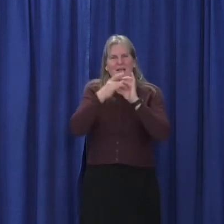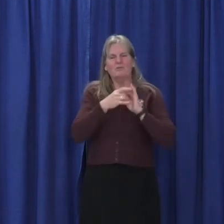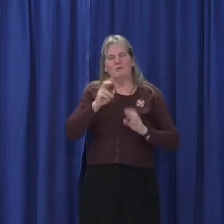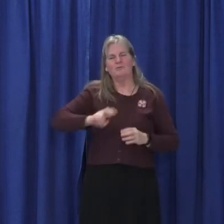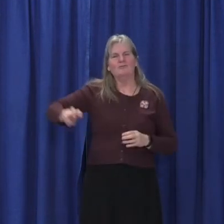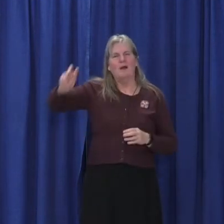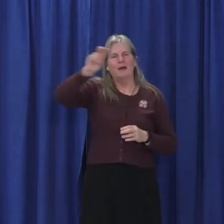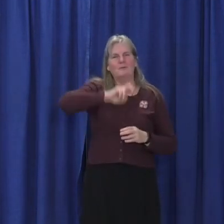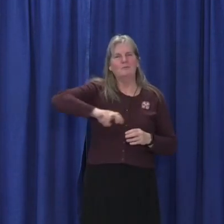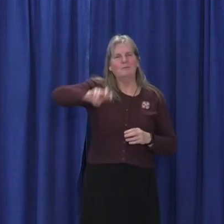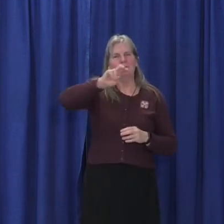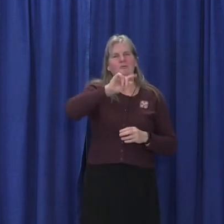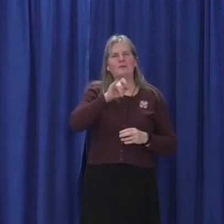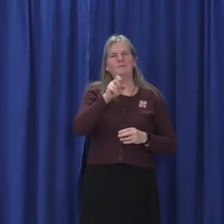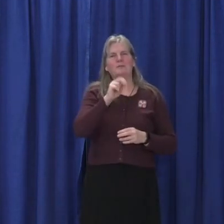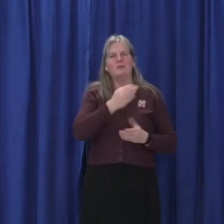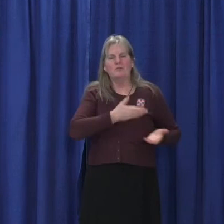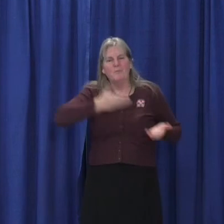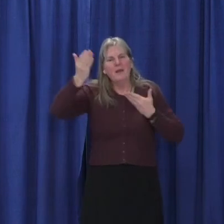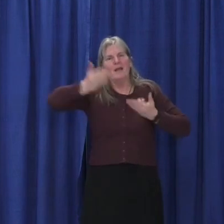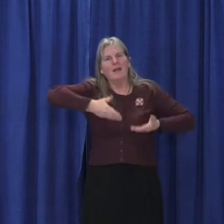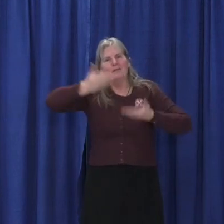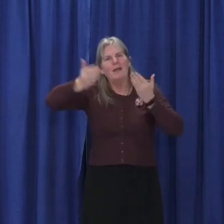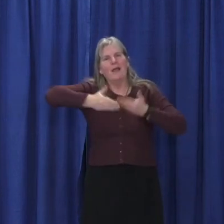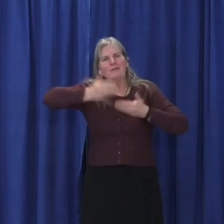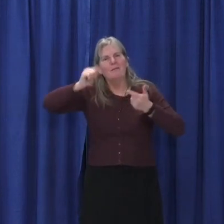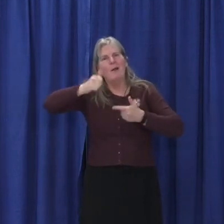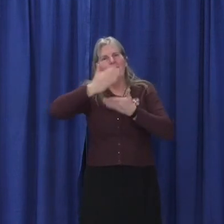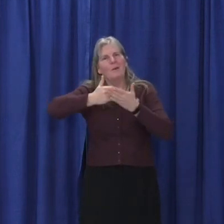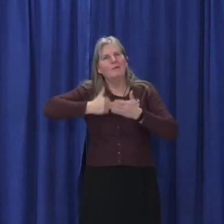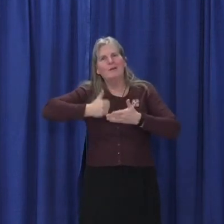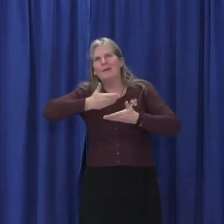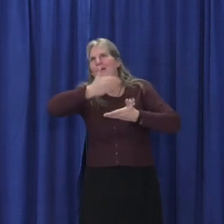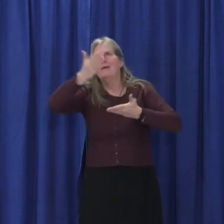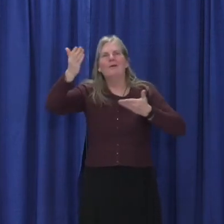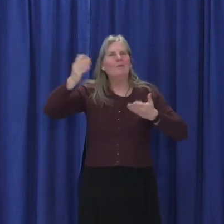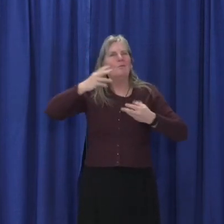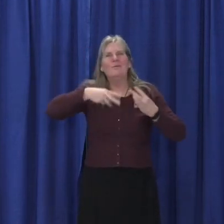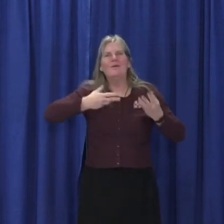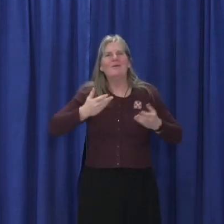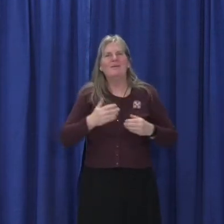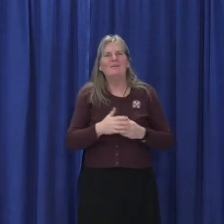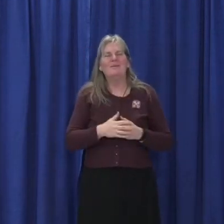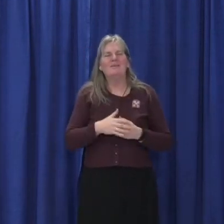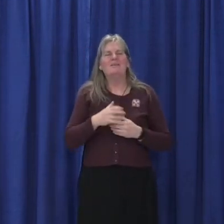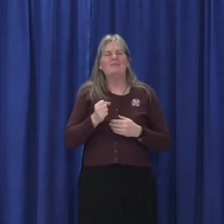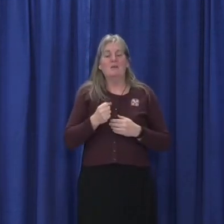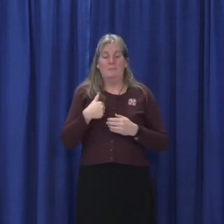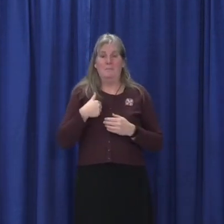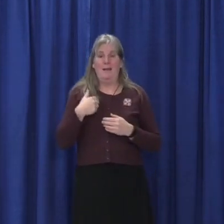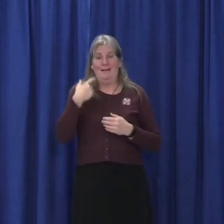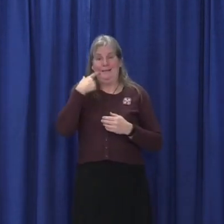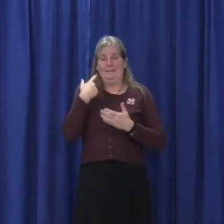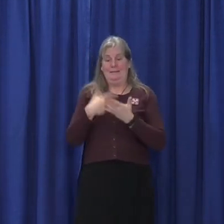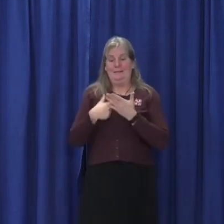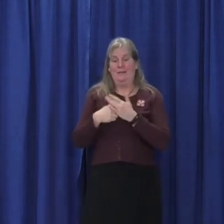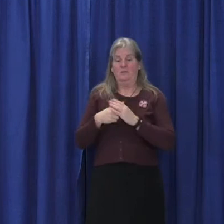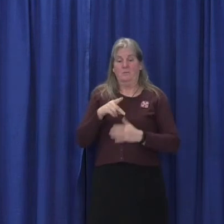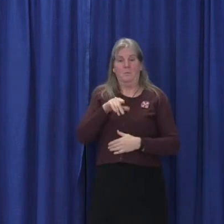to the lower provinces. And part of the conversation having with the premiers and the prime minister